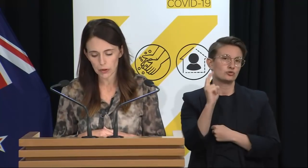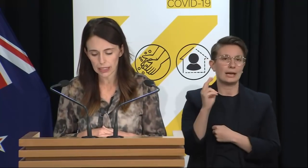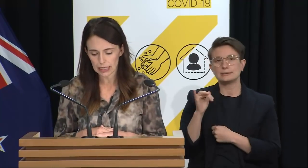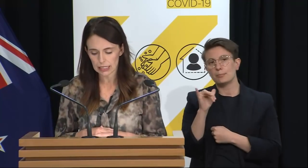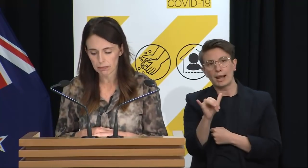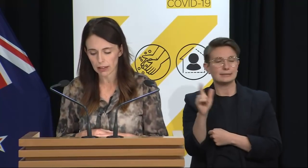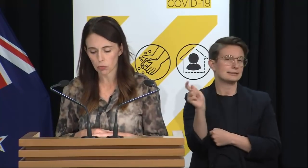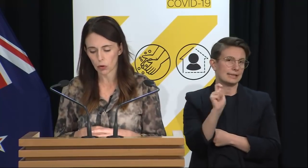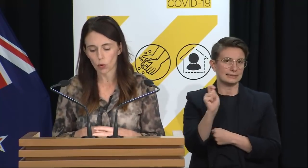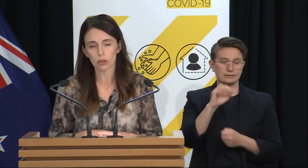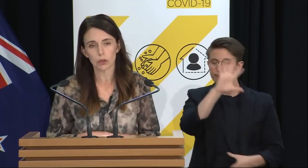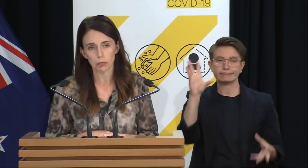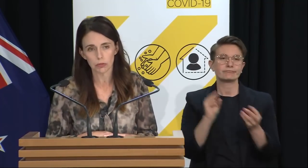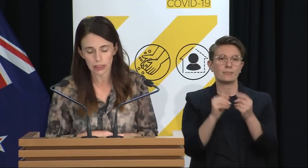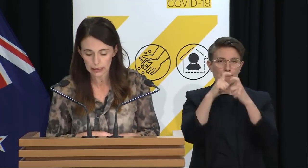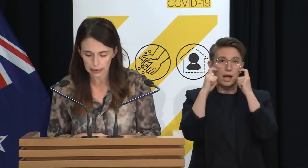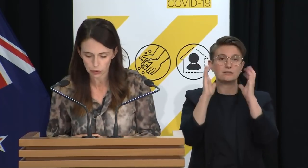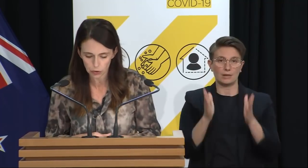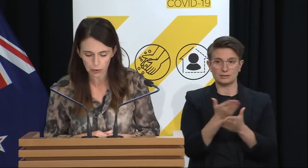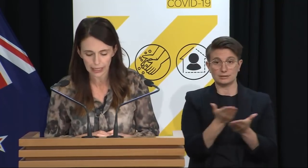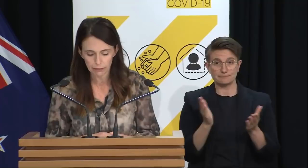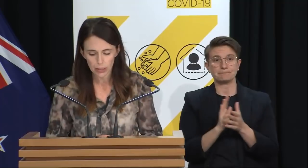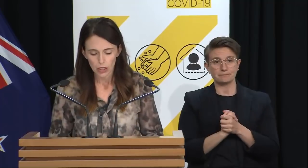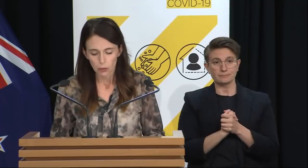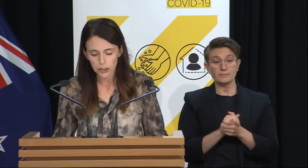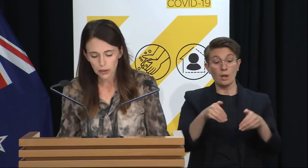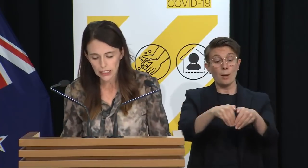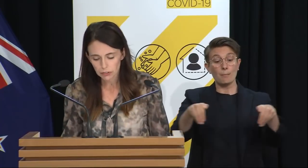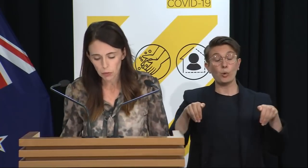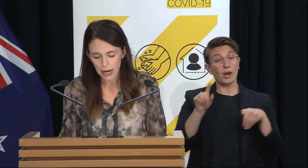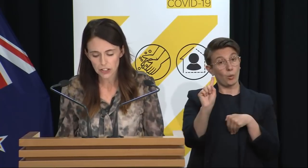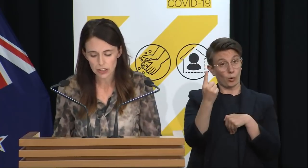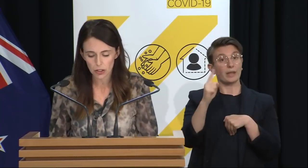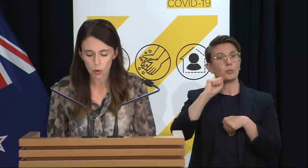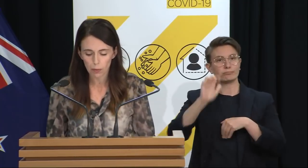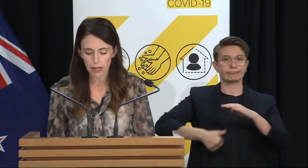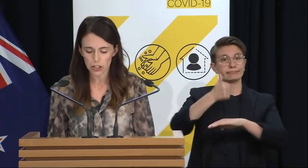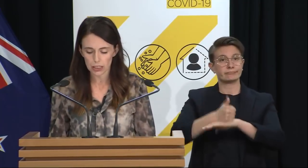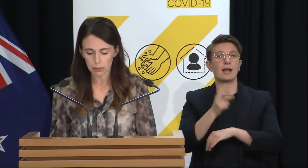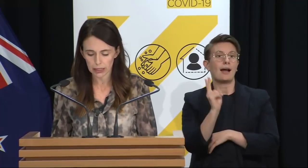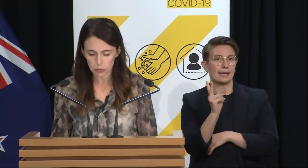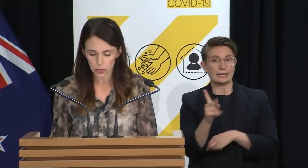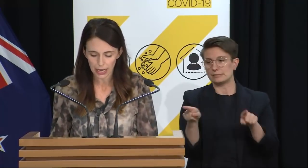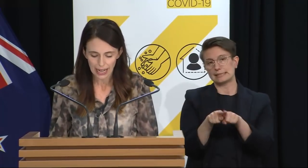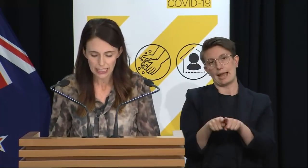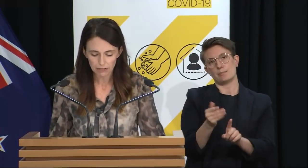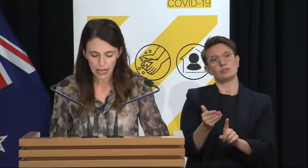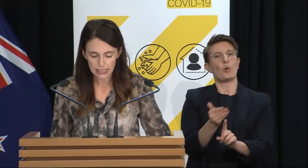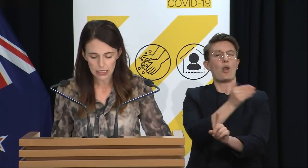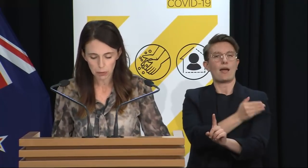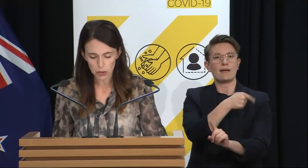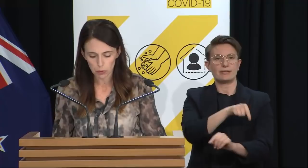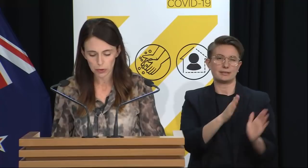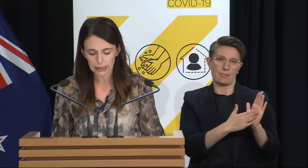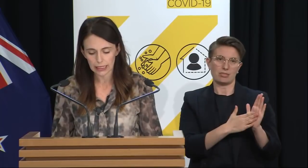set up earlier this month when Auckland was moved into level 3. We do ask for your patience and cooperation as police work as